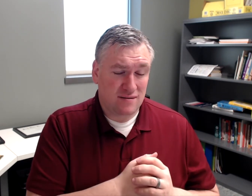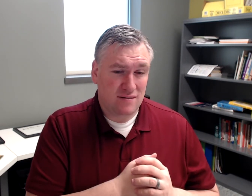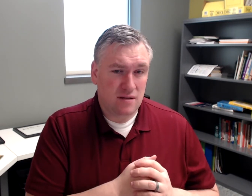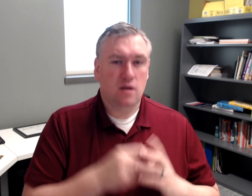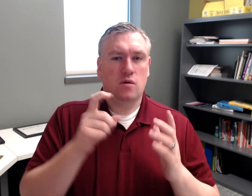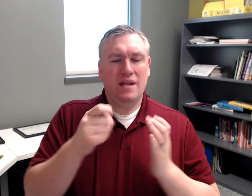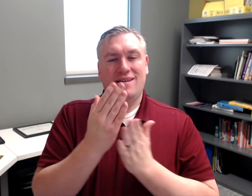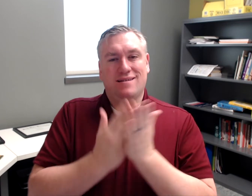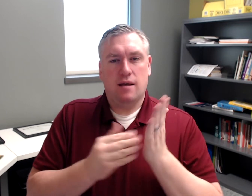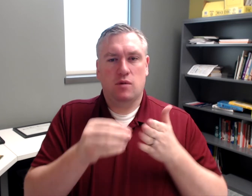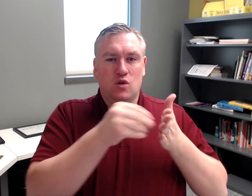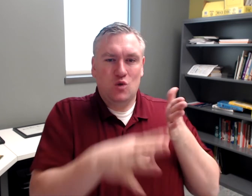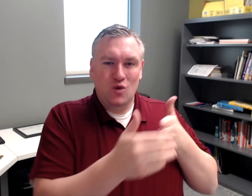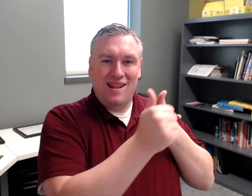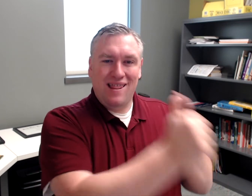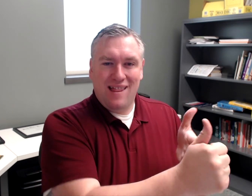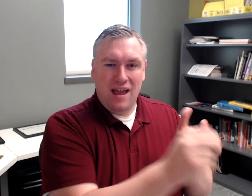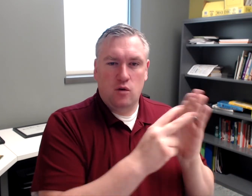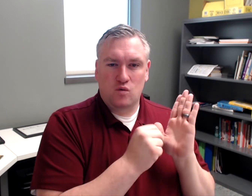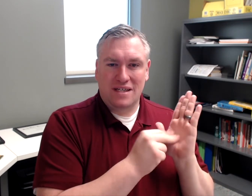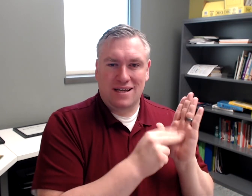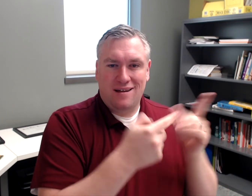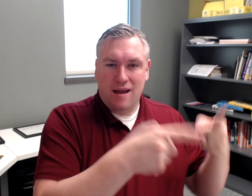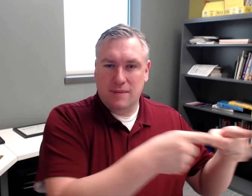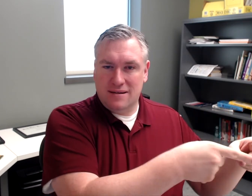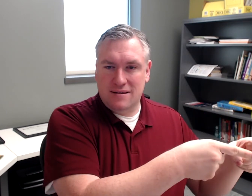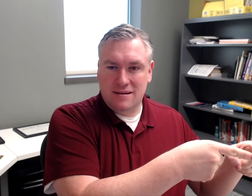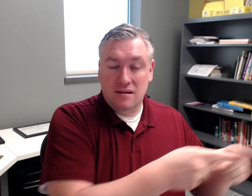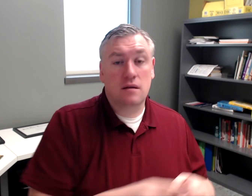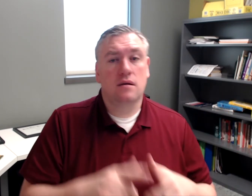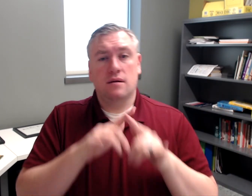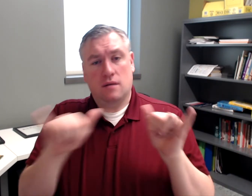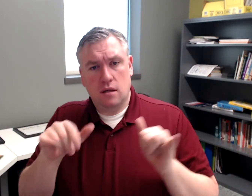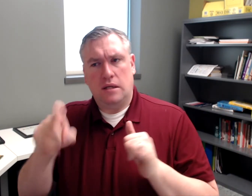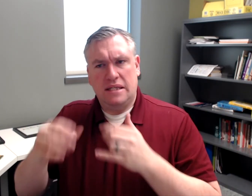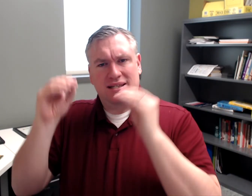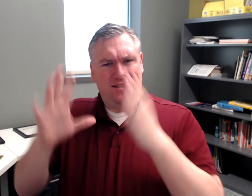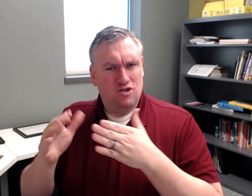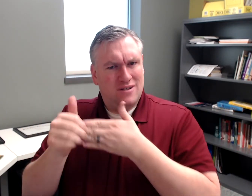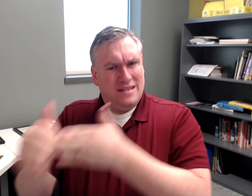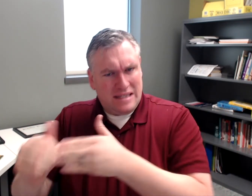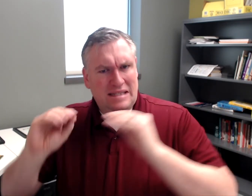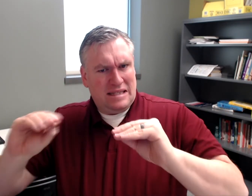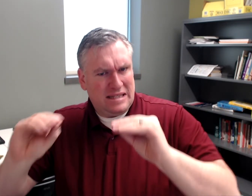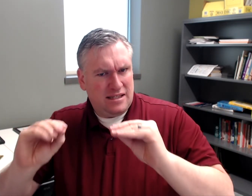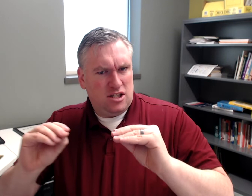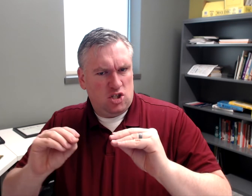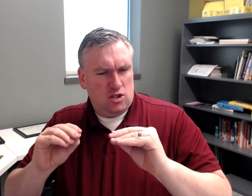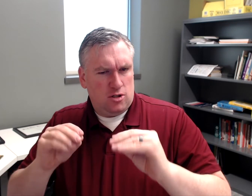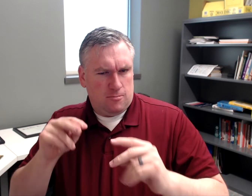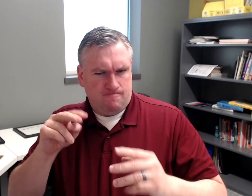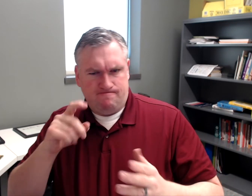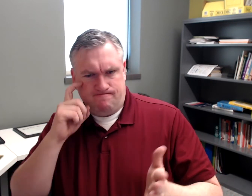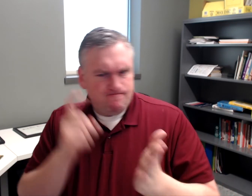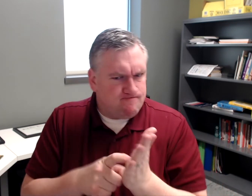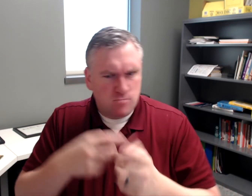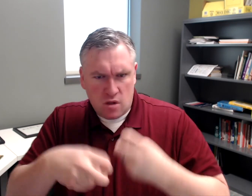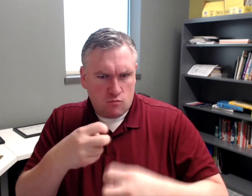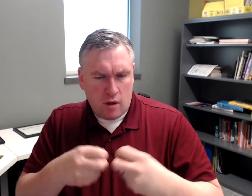preferences. So we need some student leadership in their own reading. But of course, teachers have to lead and teach and